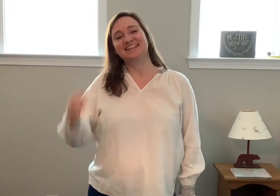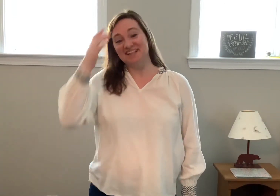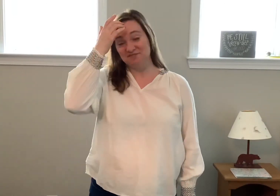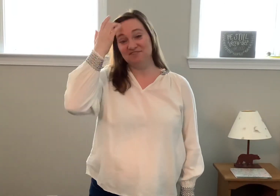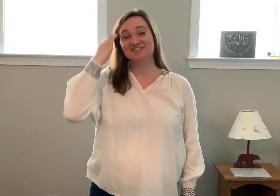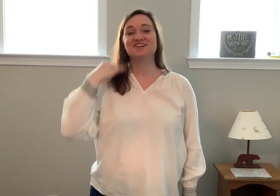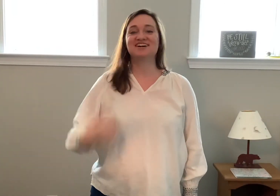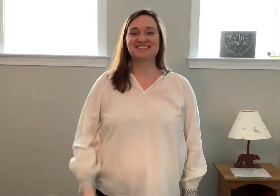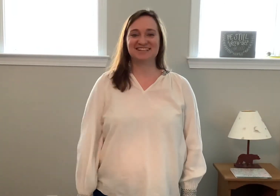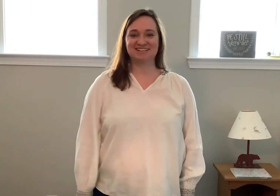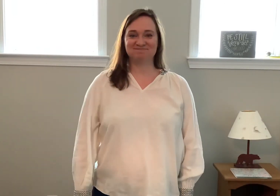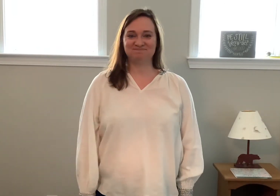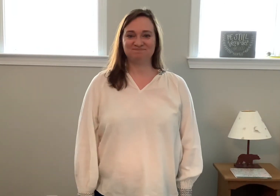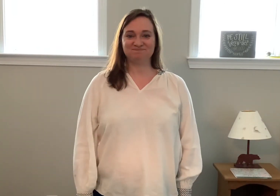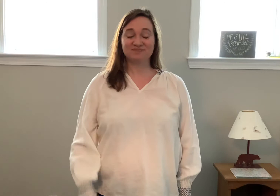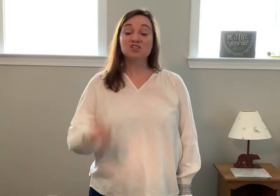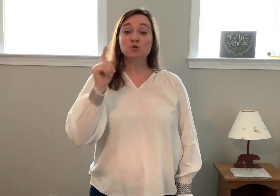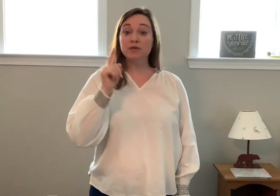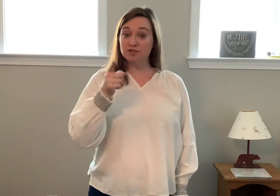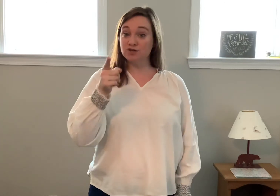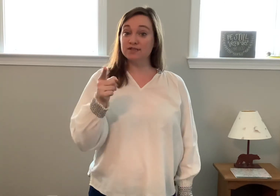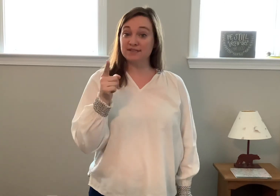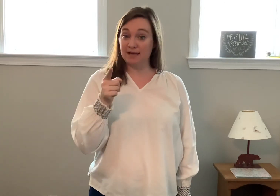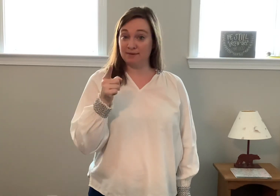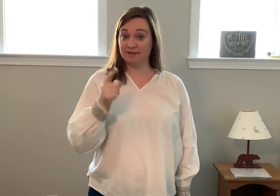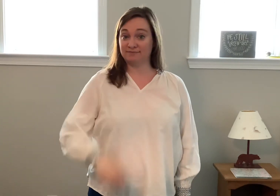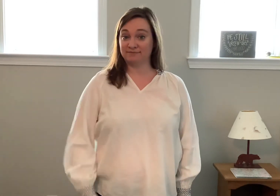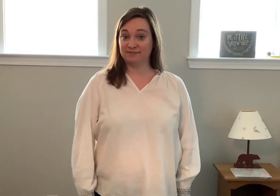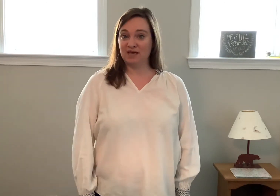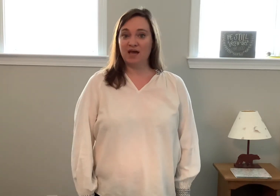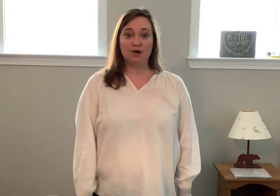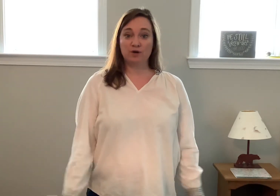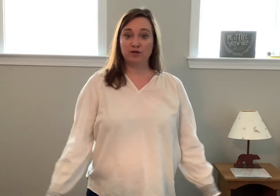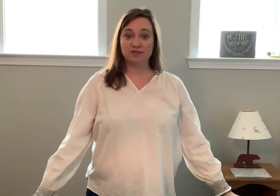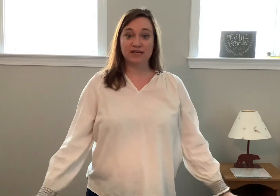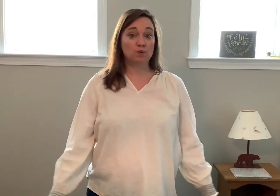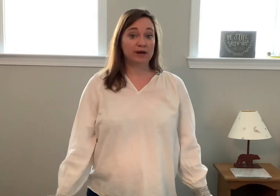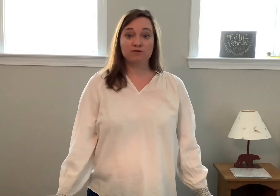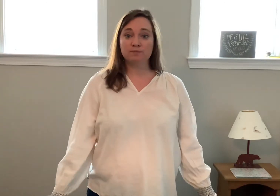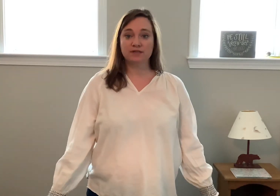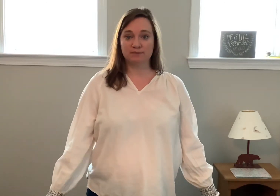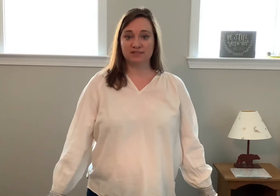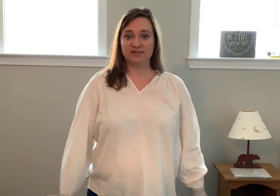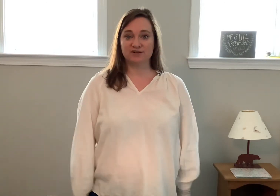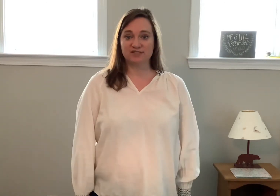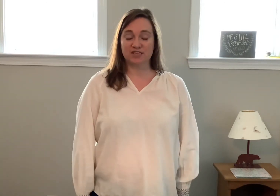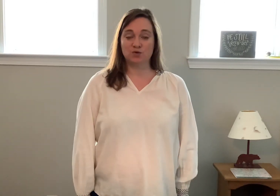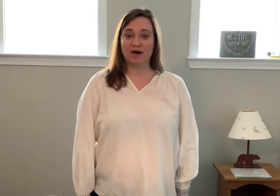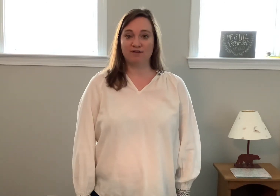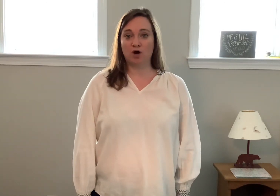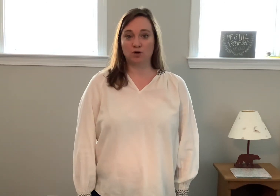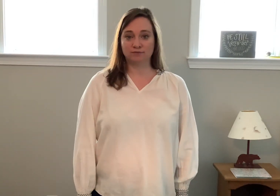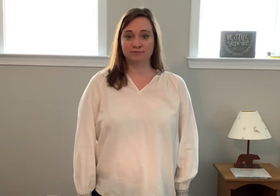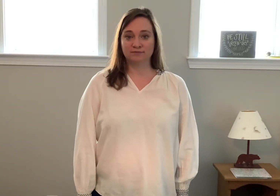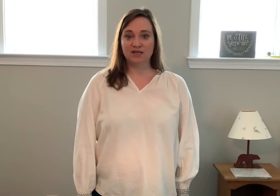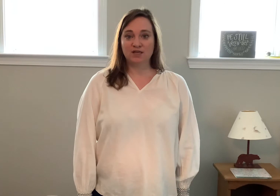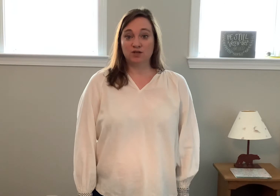That's a fun song, isn't it? So here's your assignment. I want you to take whatever building materials that you have at home. You could